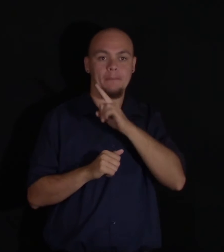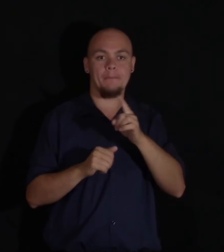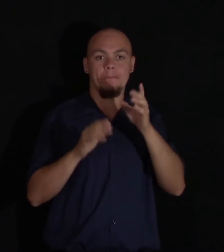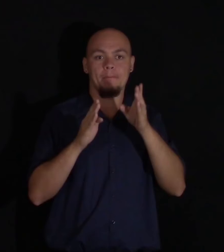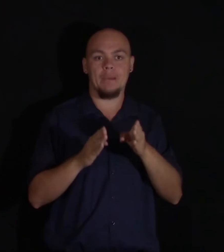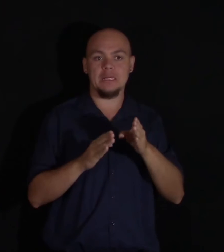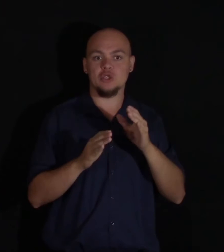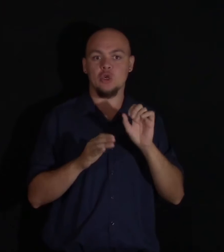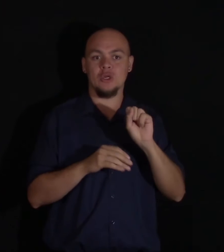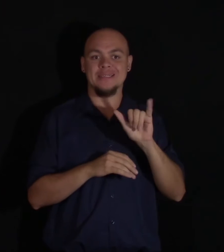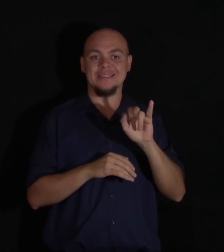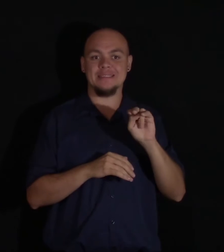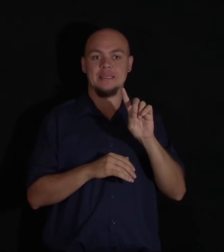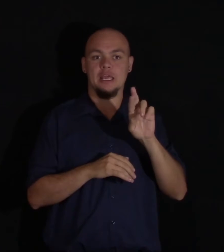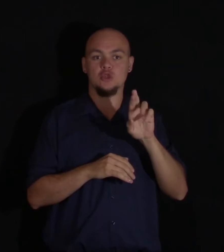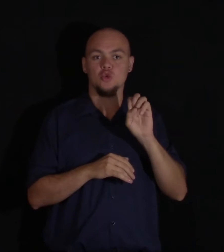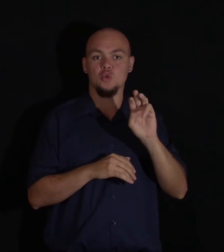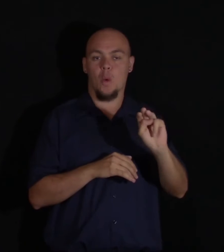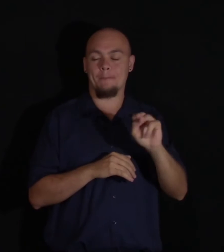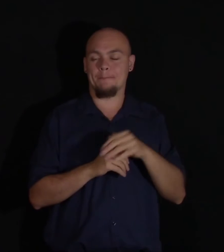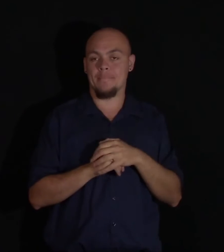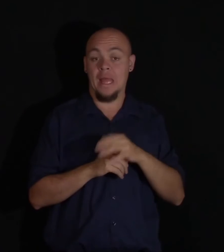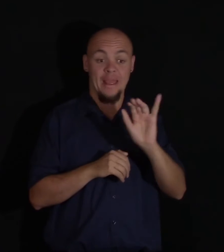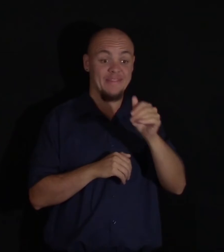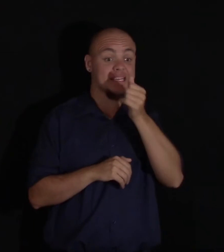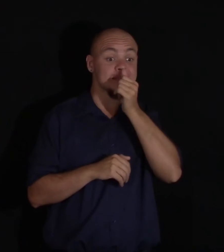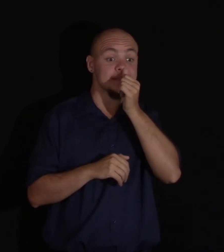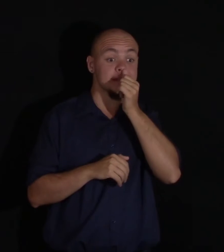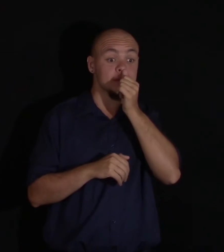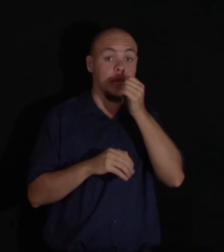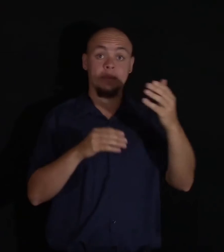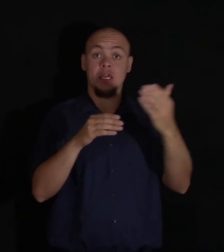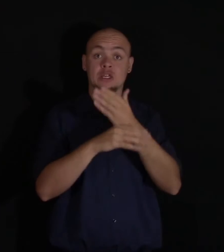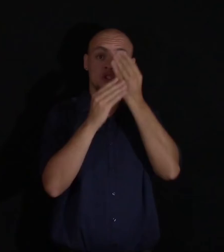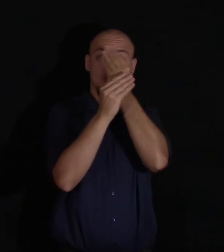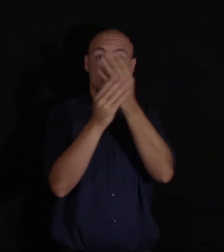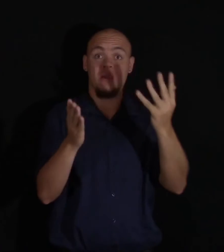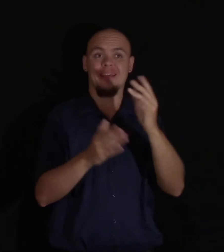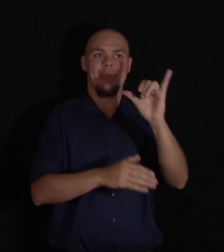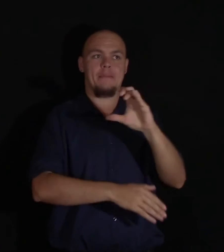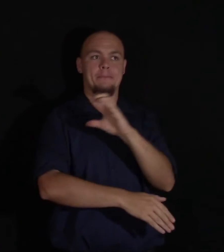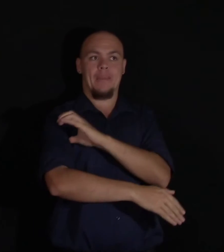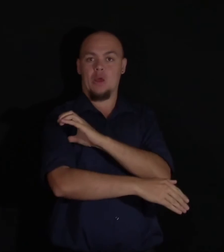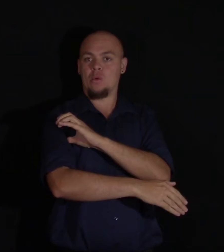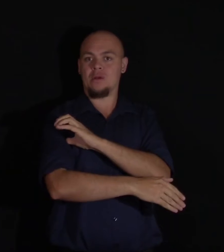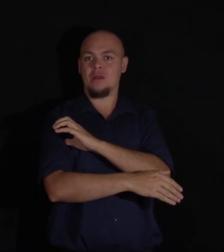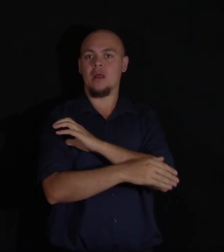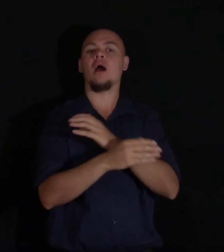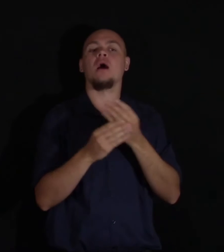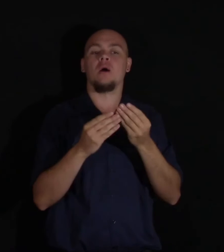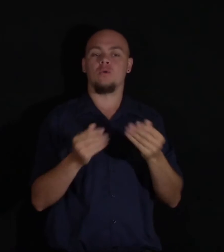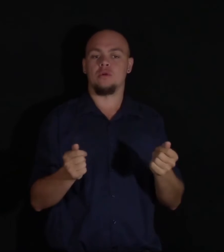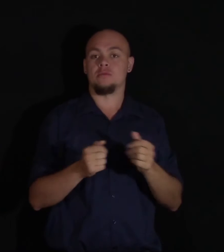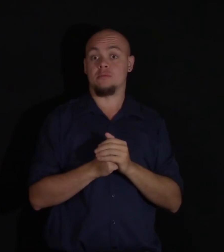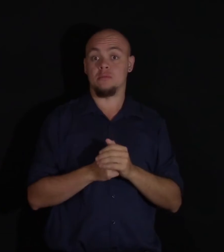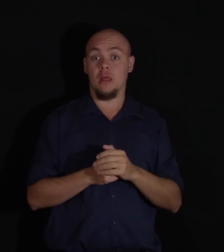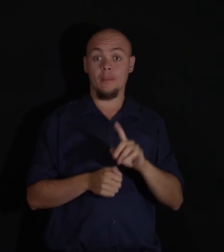secret. And by sharing that secret, I took away that power. Now, in